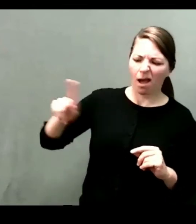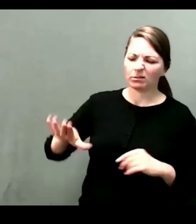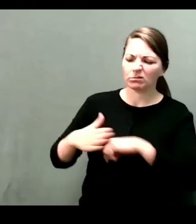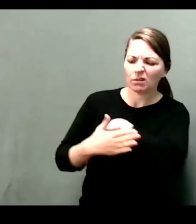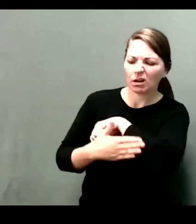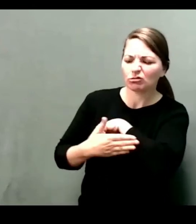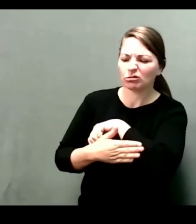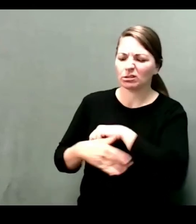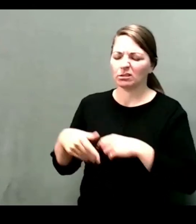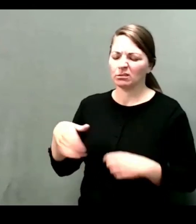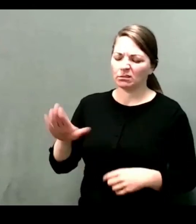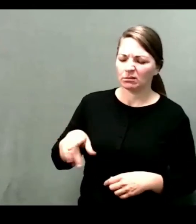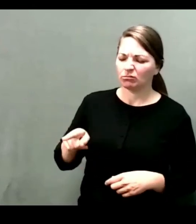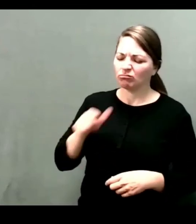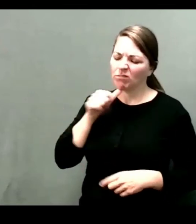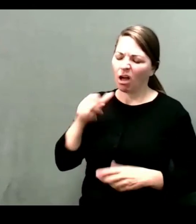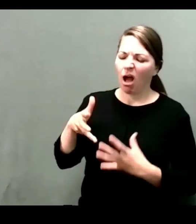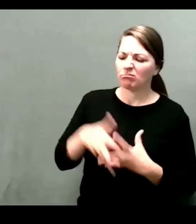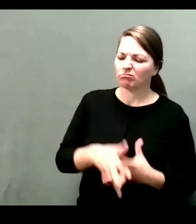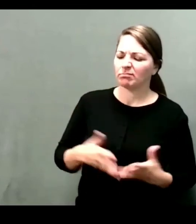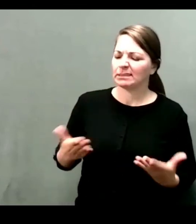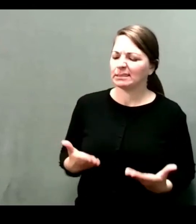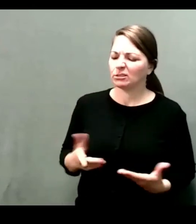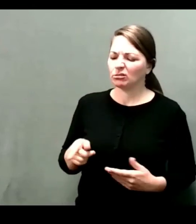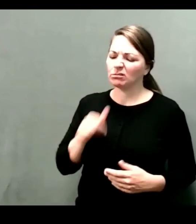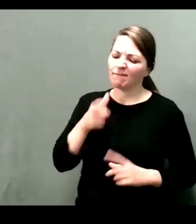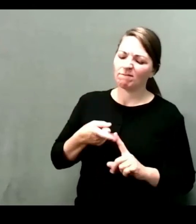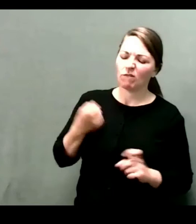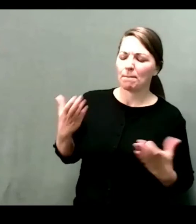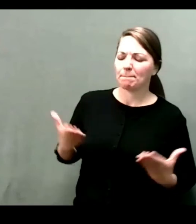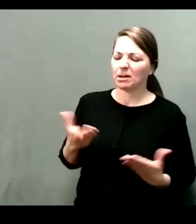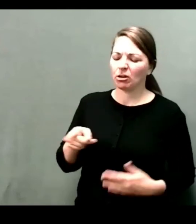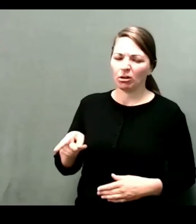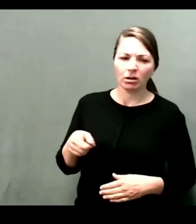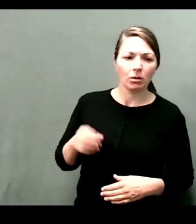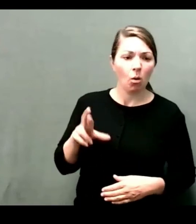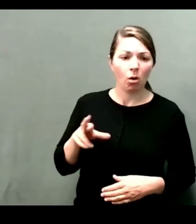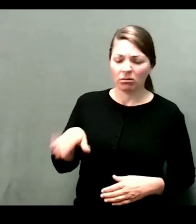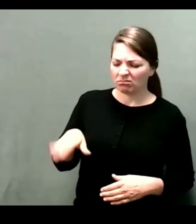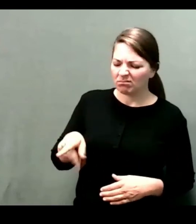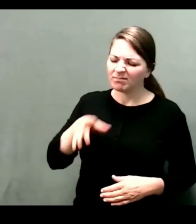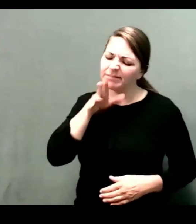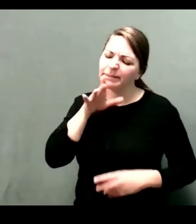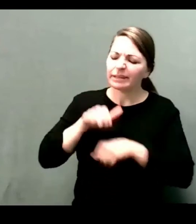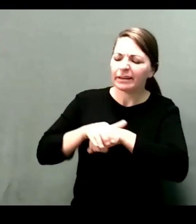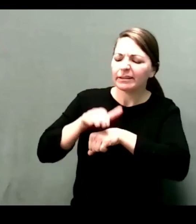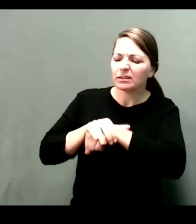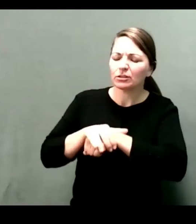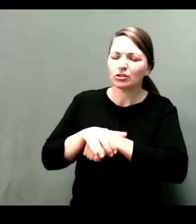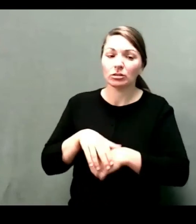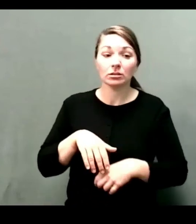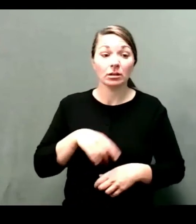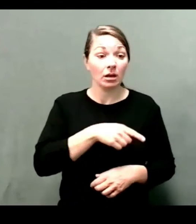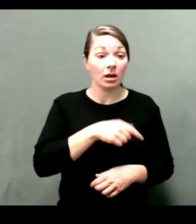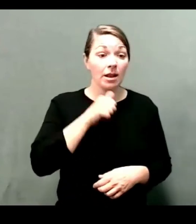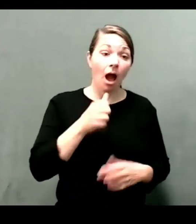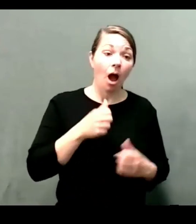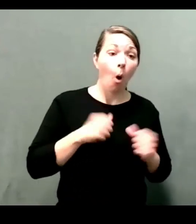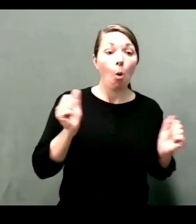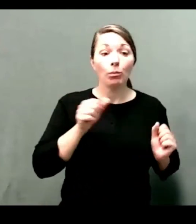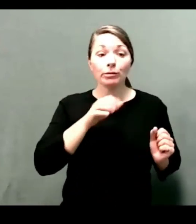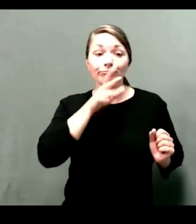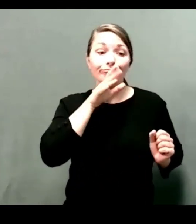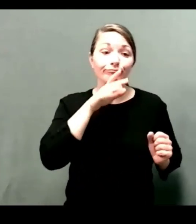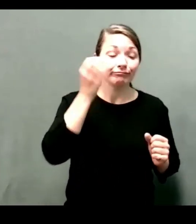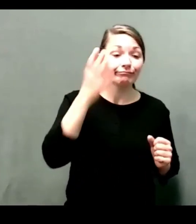here, or, speak English, right? Like different things that give little glimmers of ideology, of